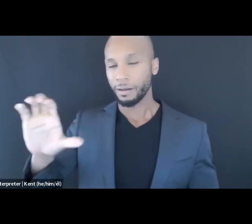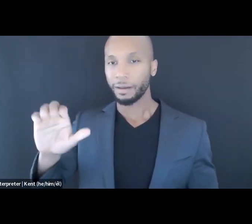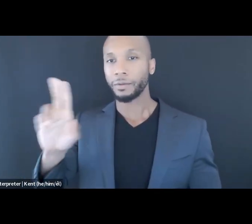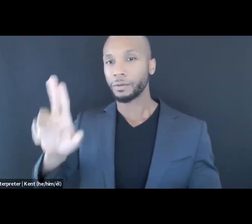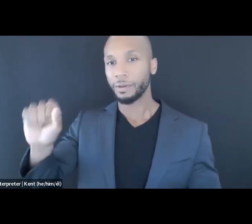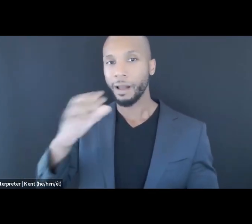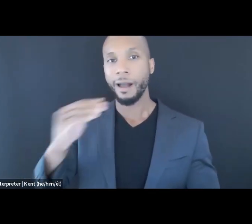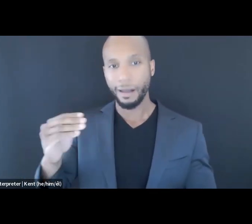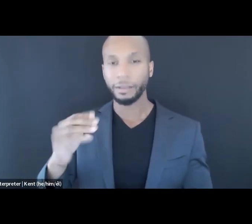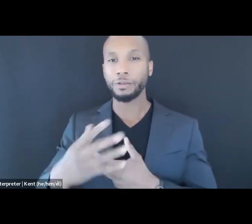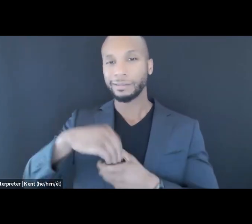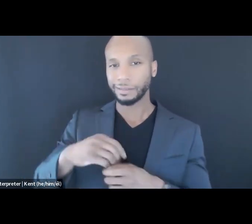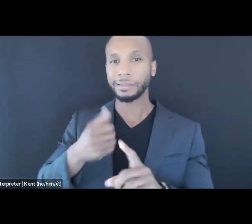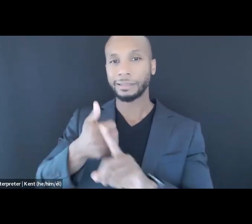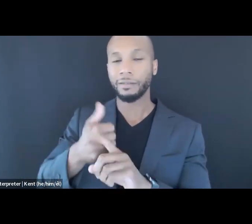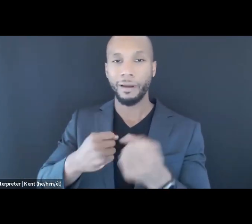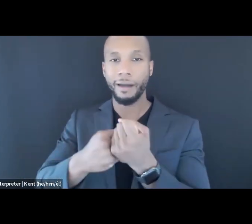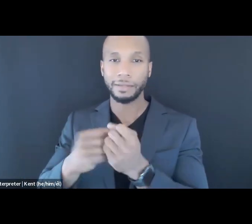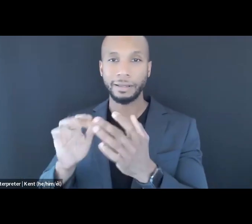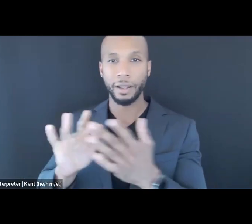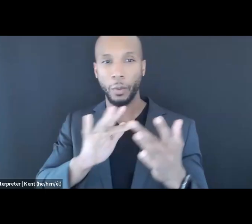Autistic Self-Advocacy Network